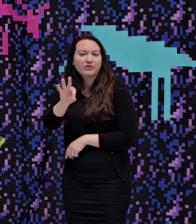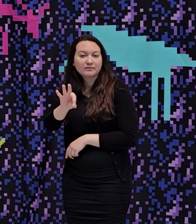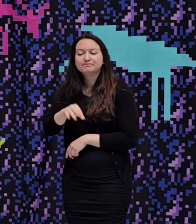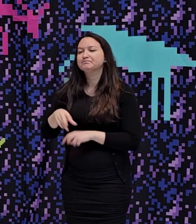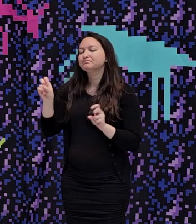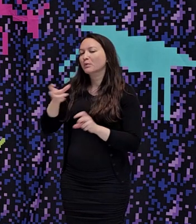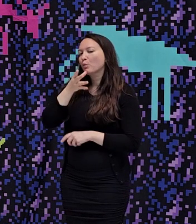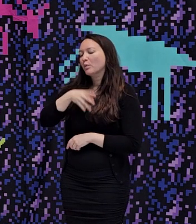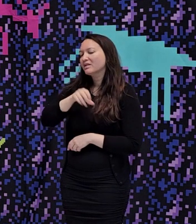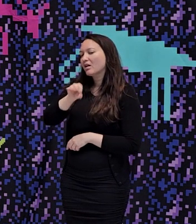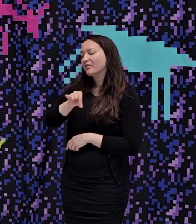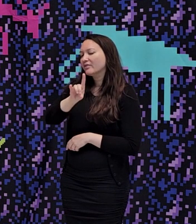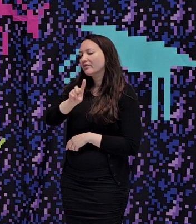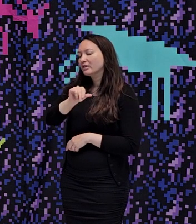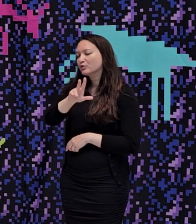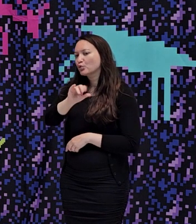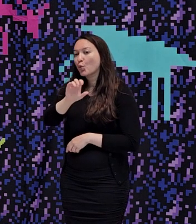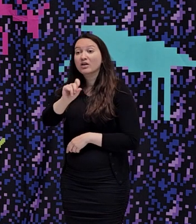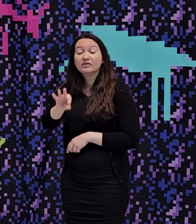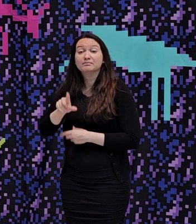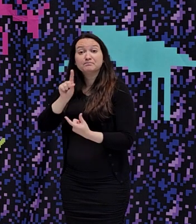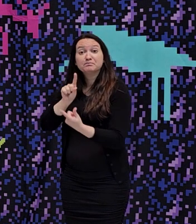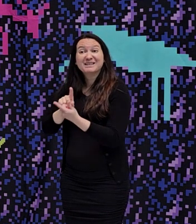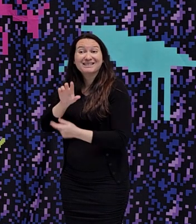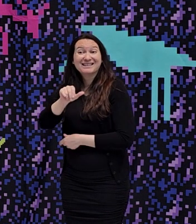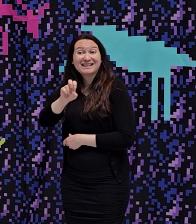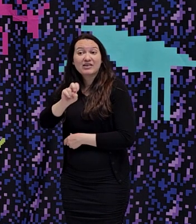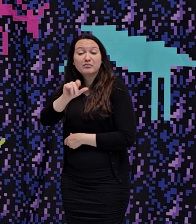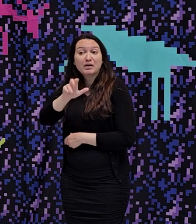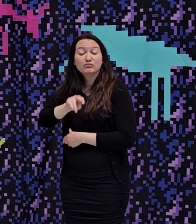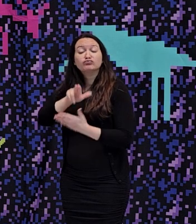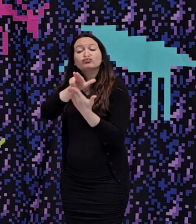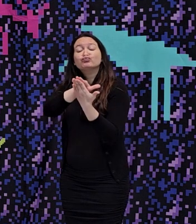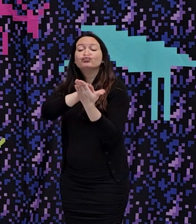of a bison, and the video highlights some of the reasons humans have created art.